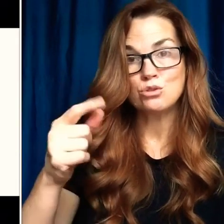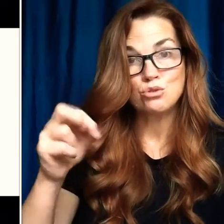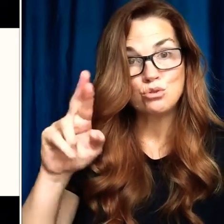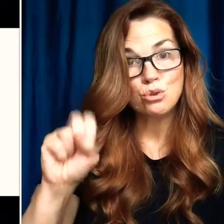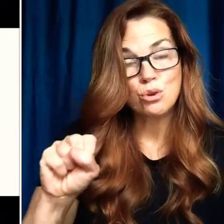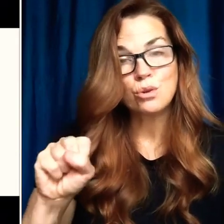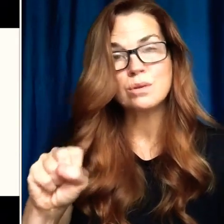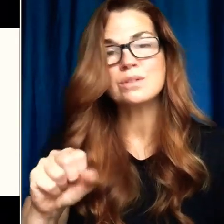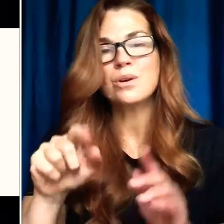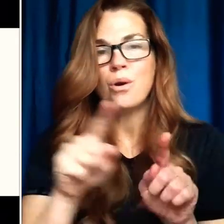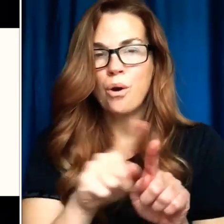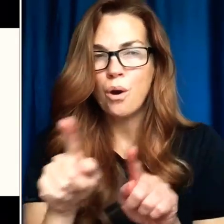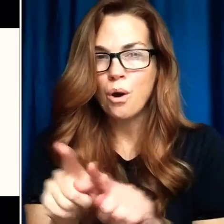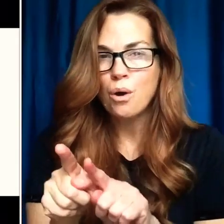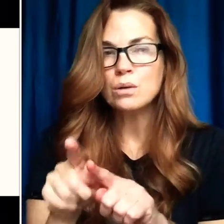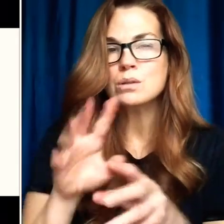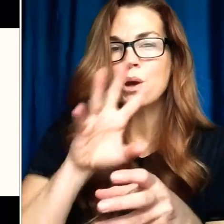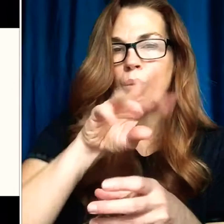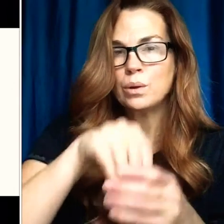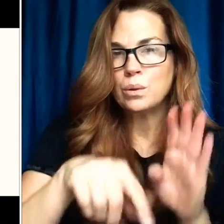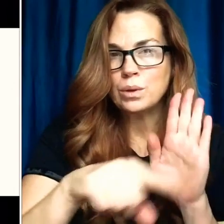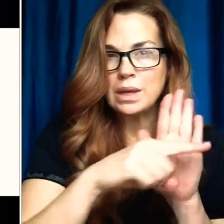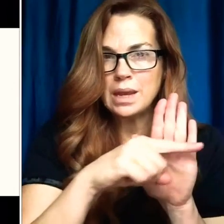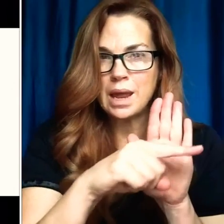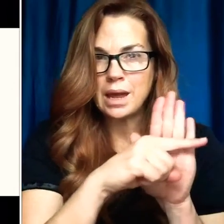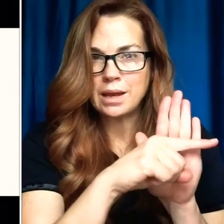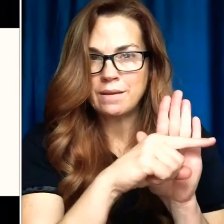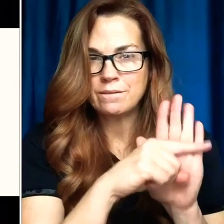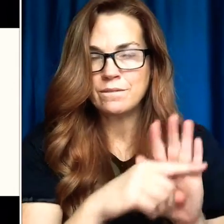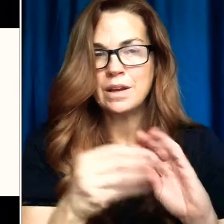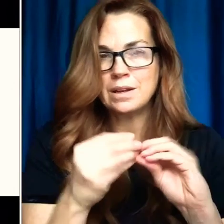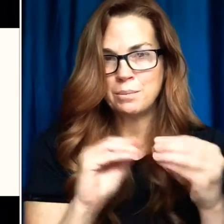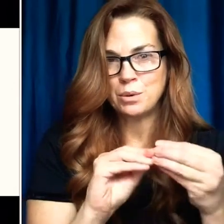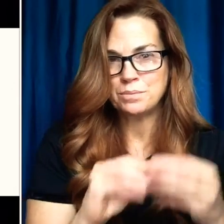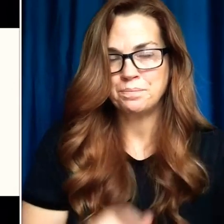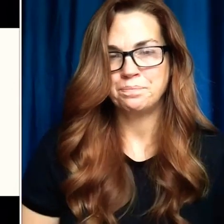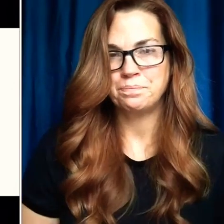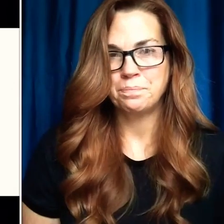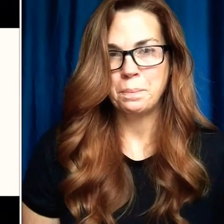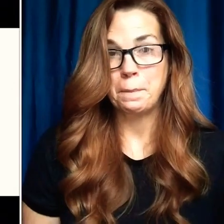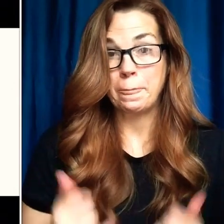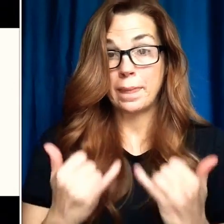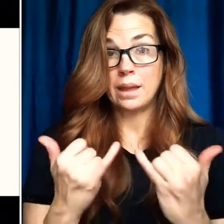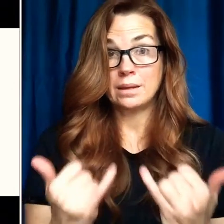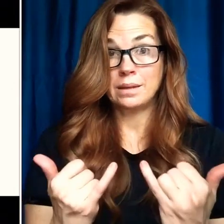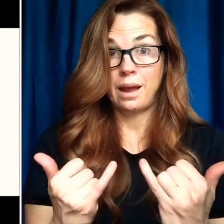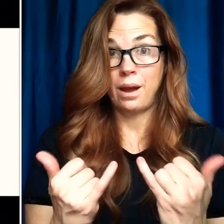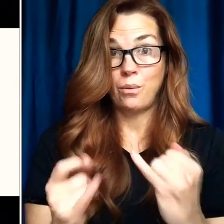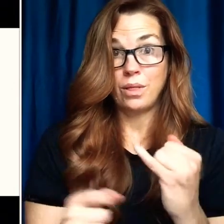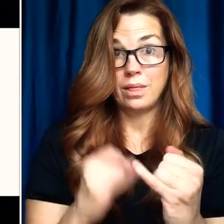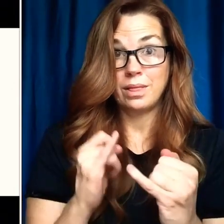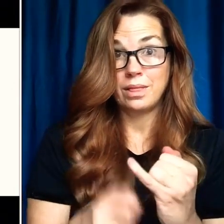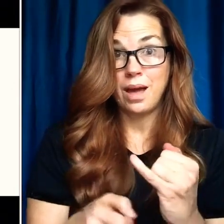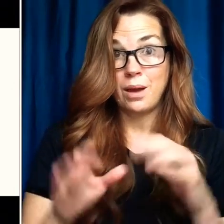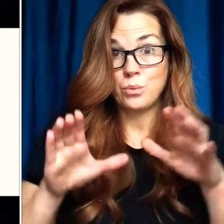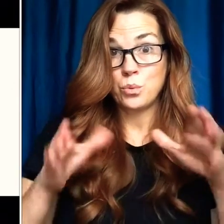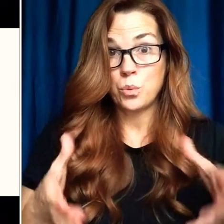The last set is rational numbers, which use the symbol Q. Now, once again, why Q and not